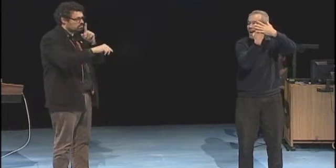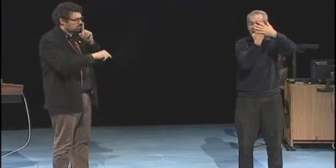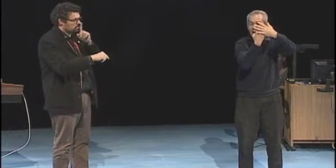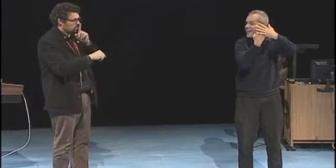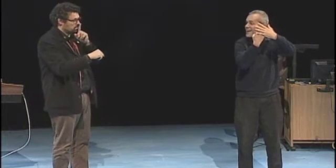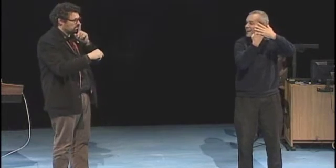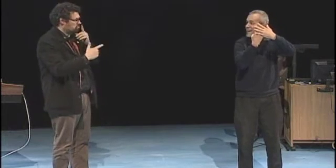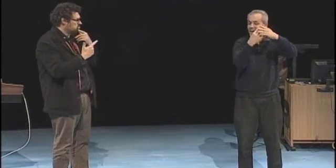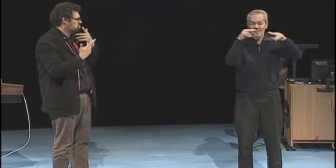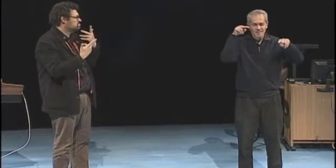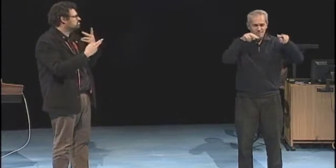in a chrysalis.